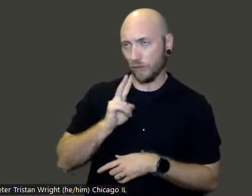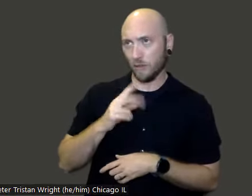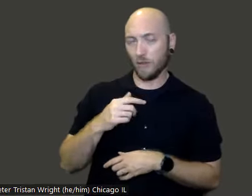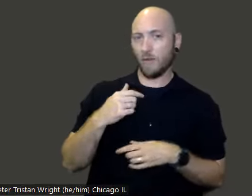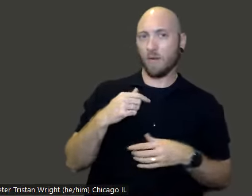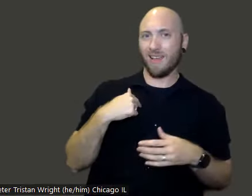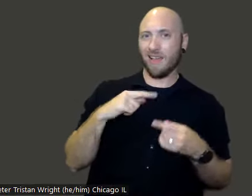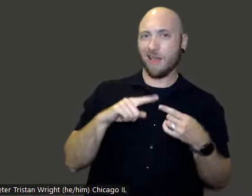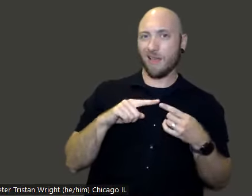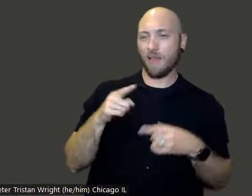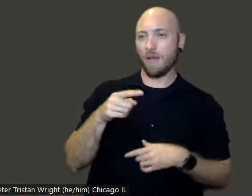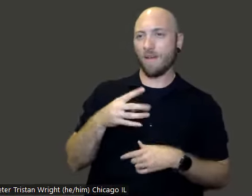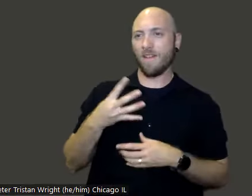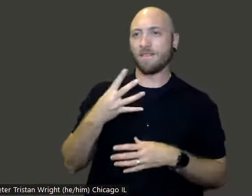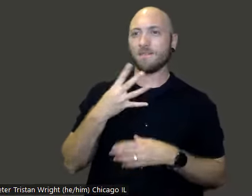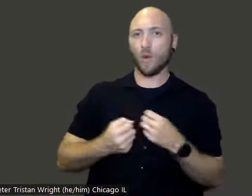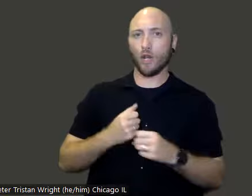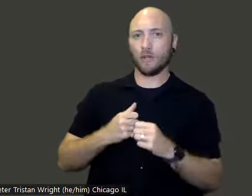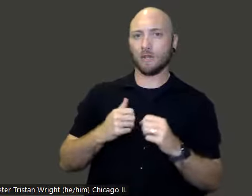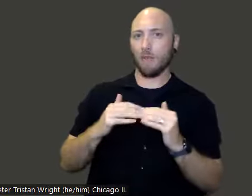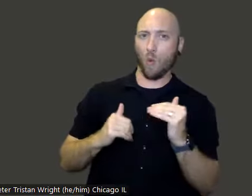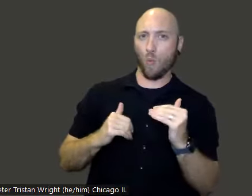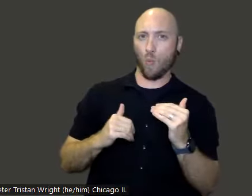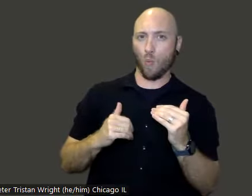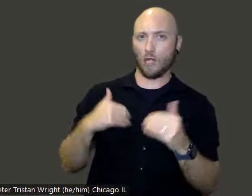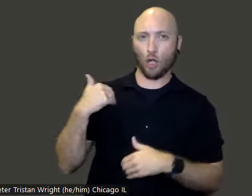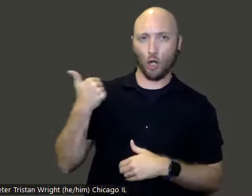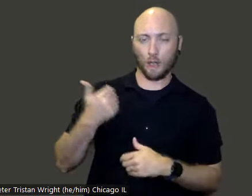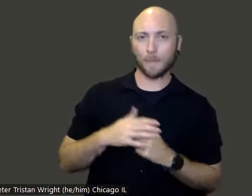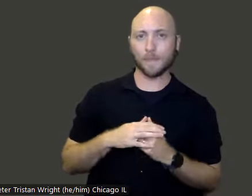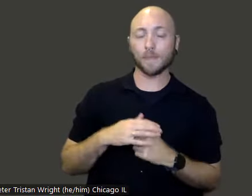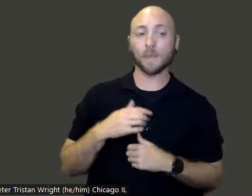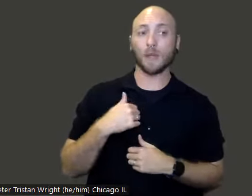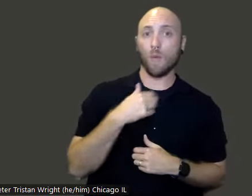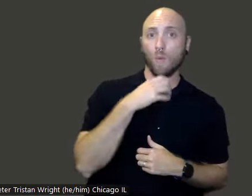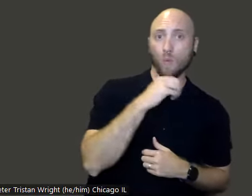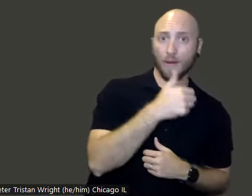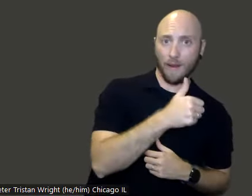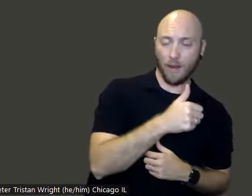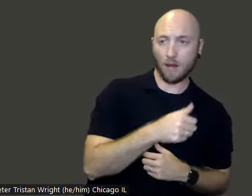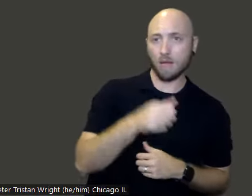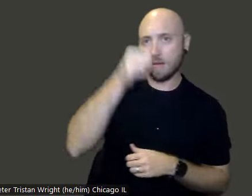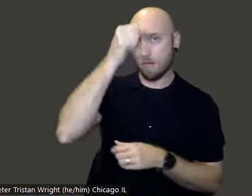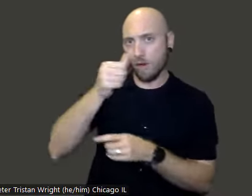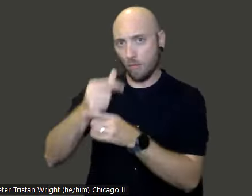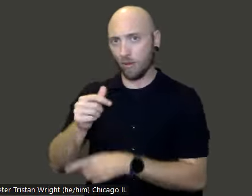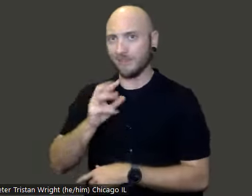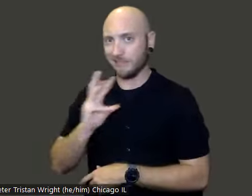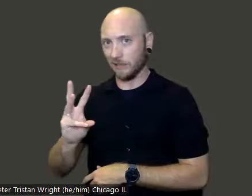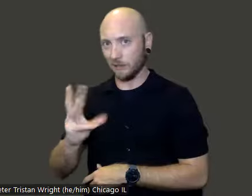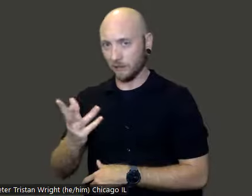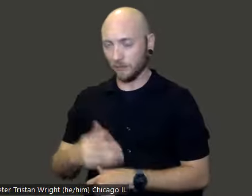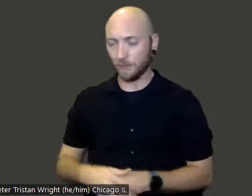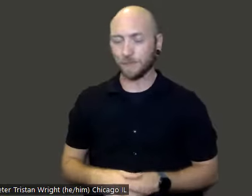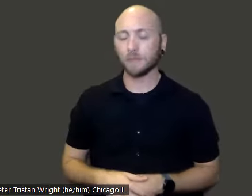me. So, when I was 10, my brothers they were like 6 years old.